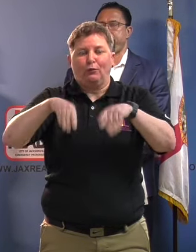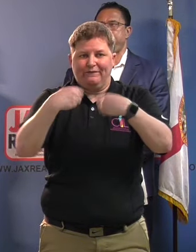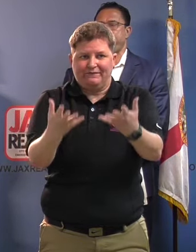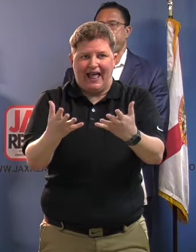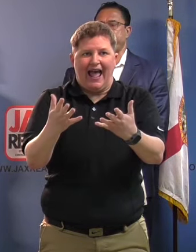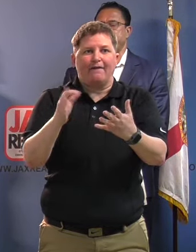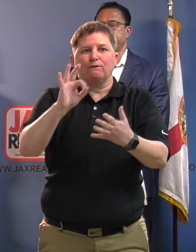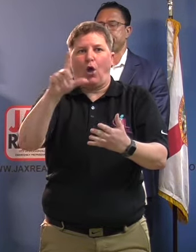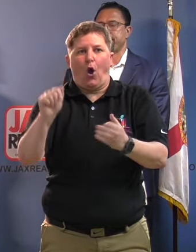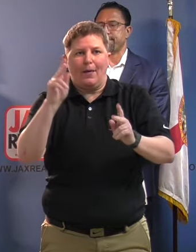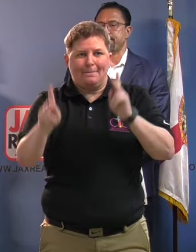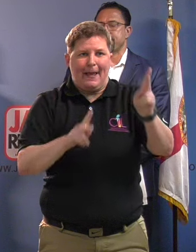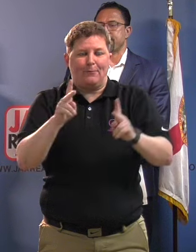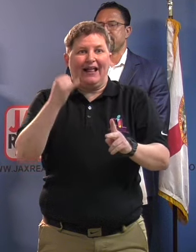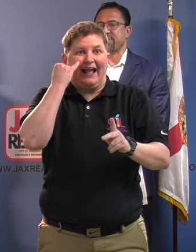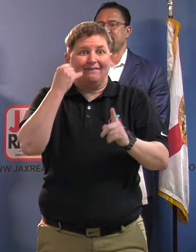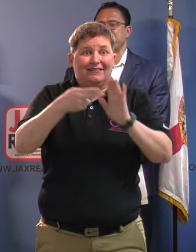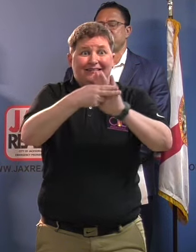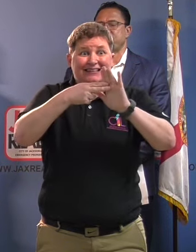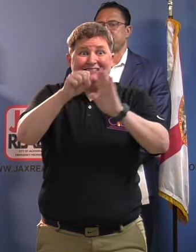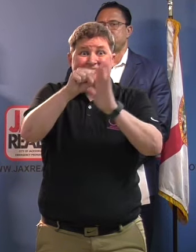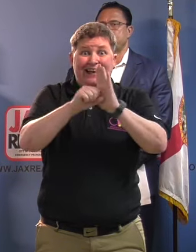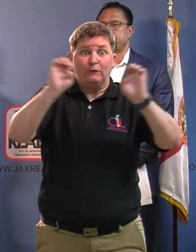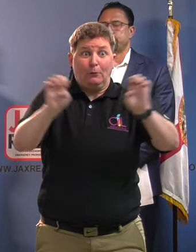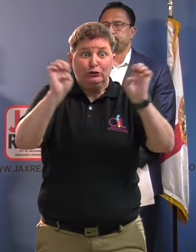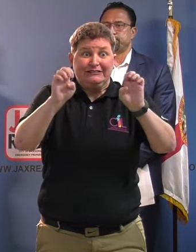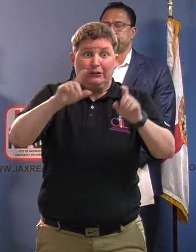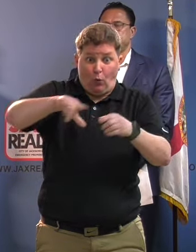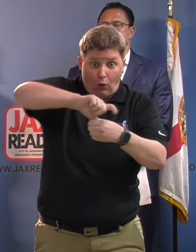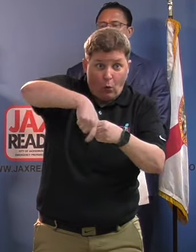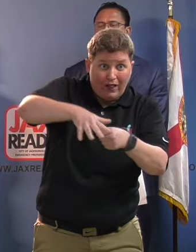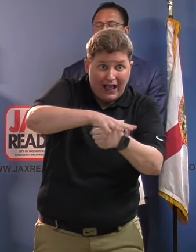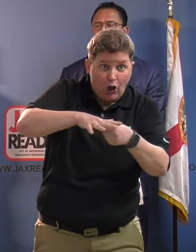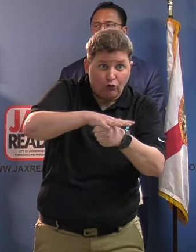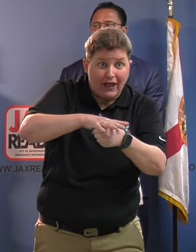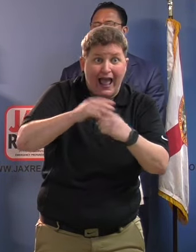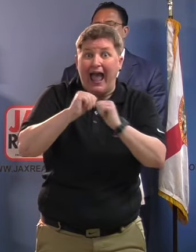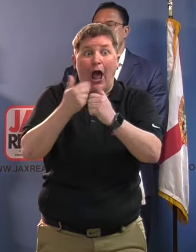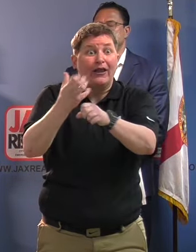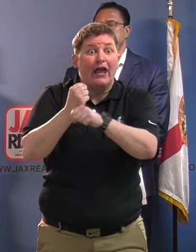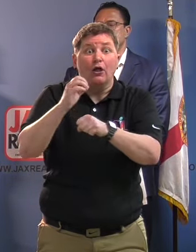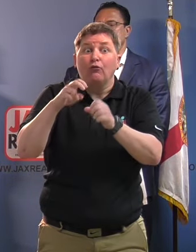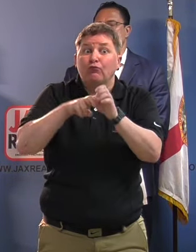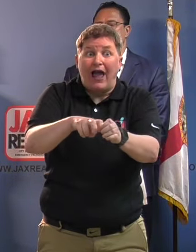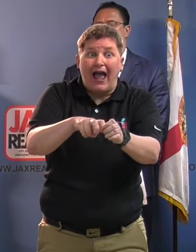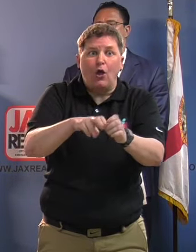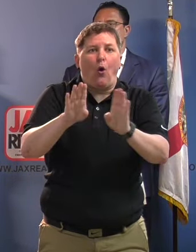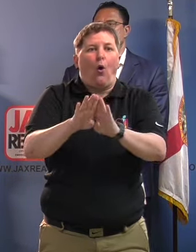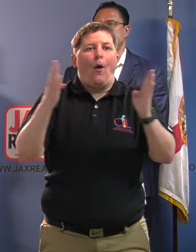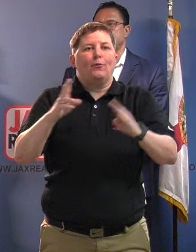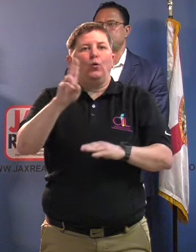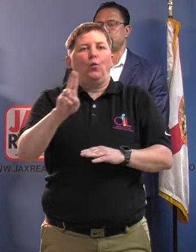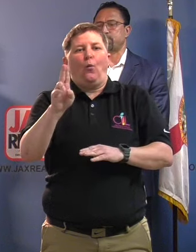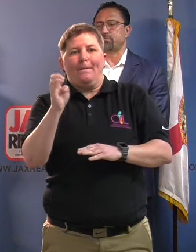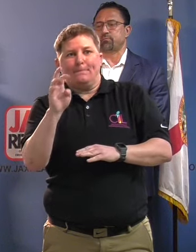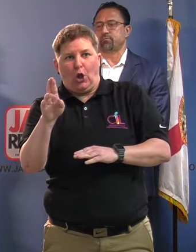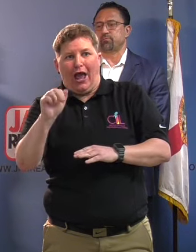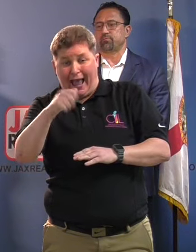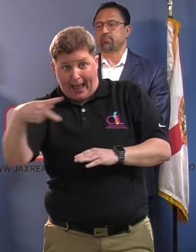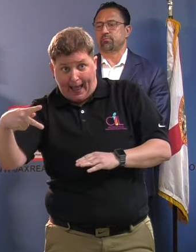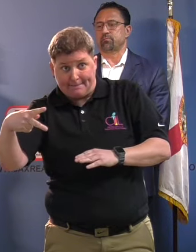counties under a state of emergency for Helene. So to get a ride, just open up your Uber app, tap the account on the bottom right and